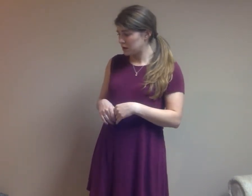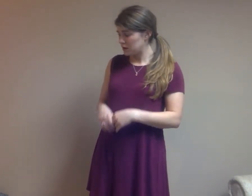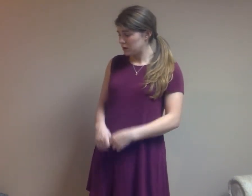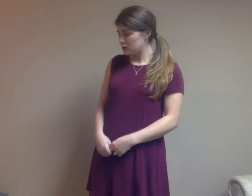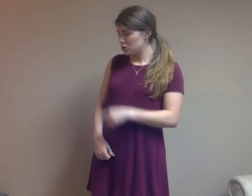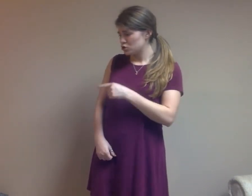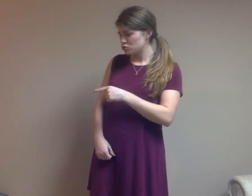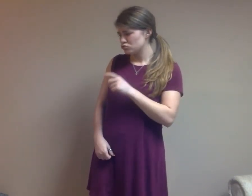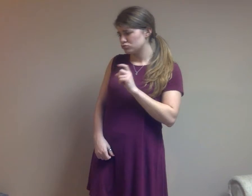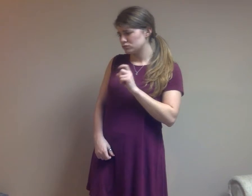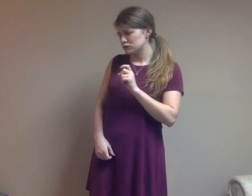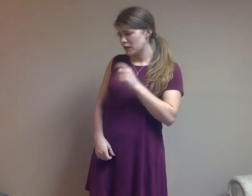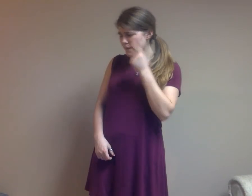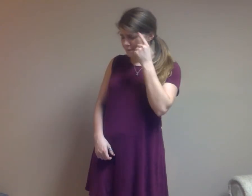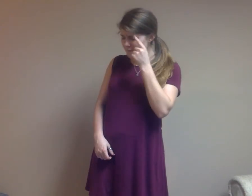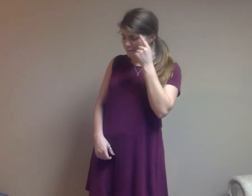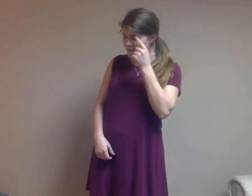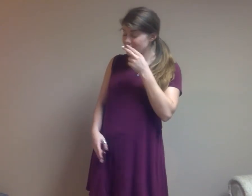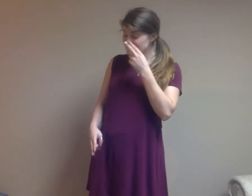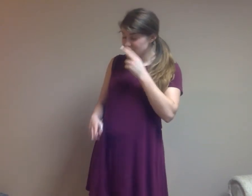Yeah? And try and not think about home, which I know is difficult.